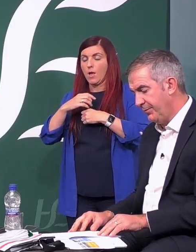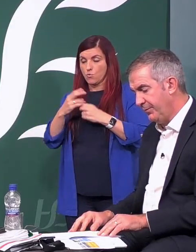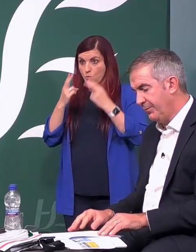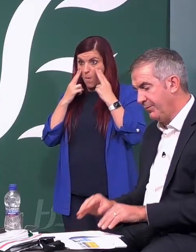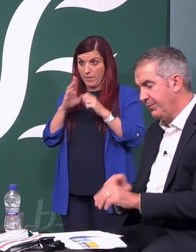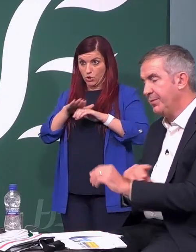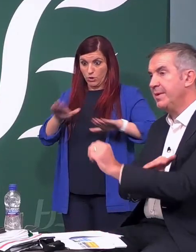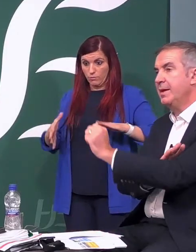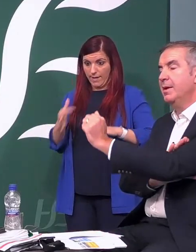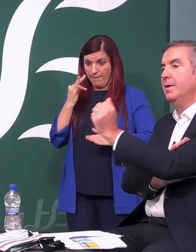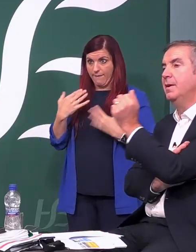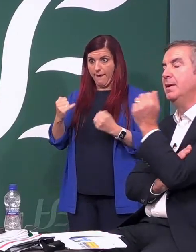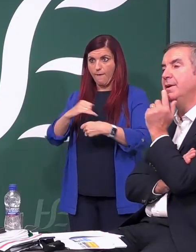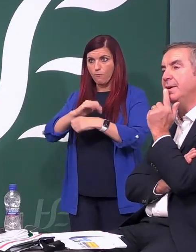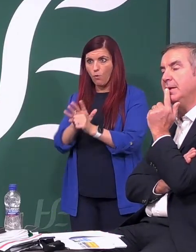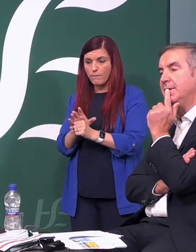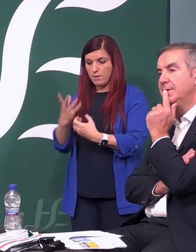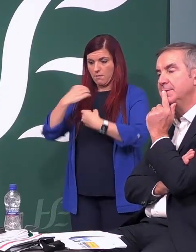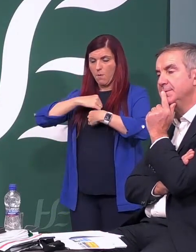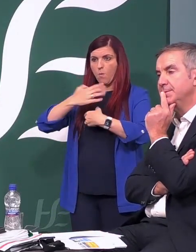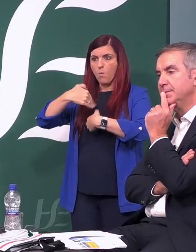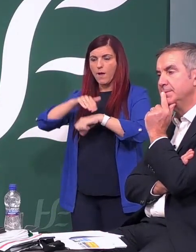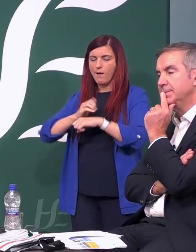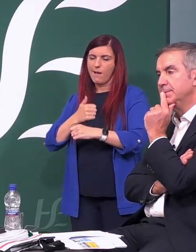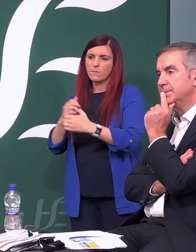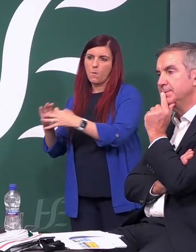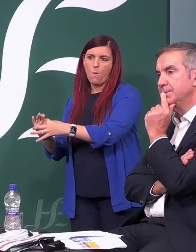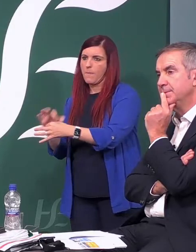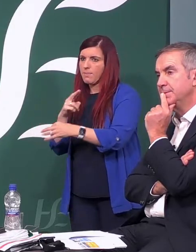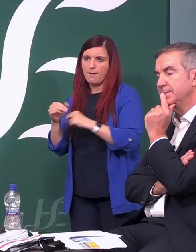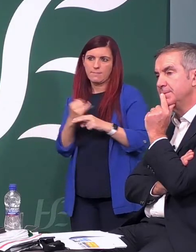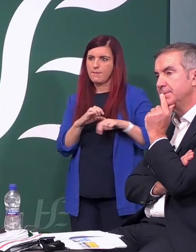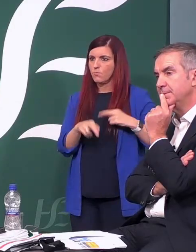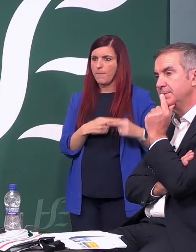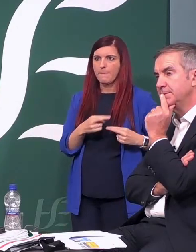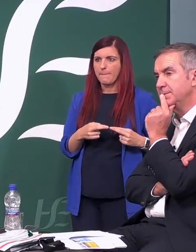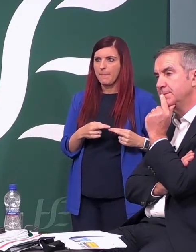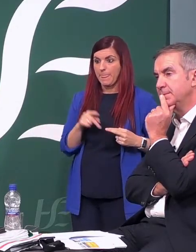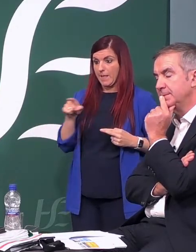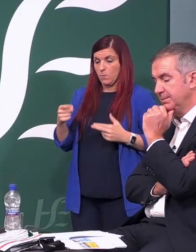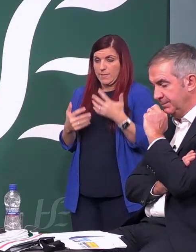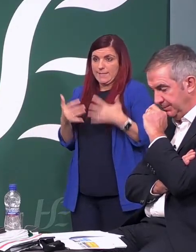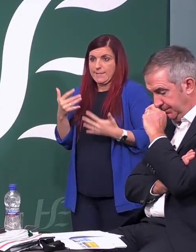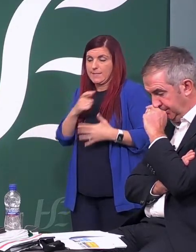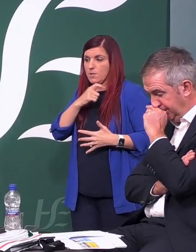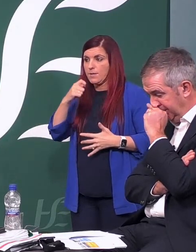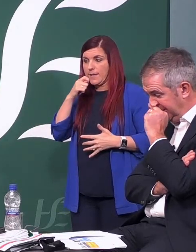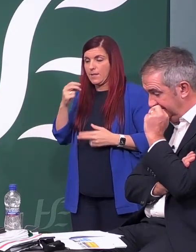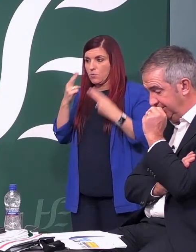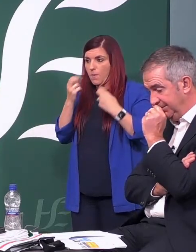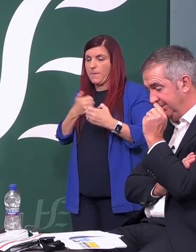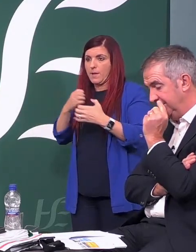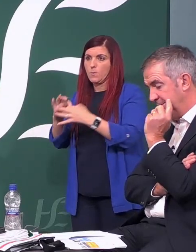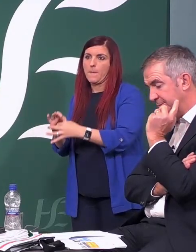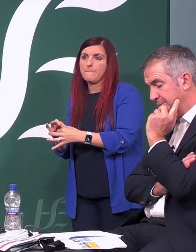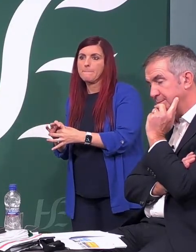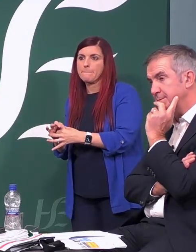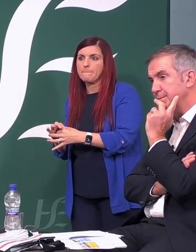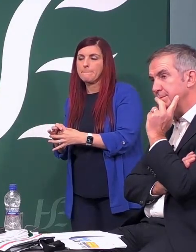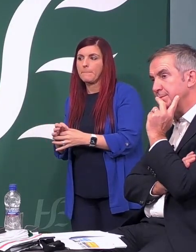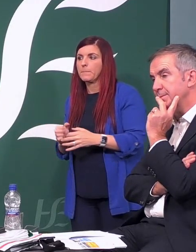transmission rates are quite effective and efficient compared to the classroom setting. But like anything else, Stephen, all these things are always kept under